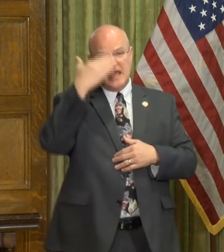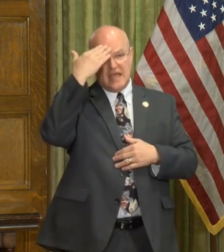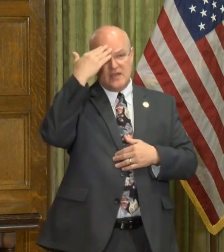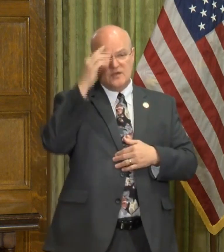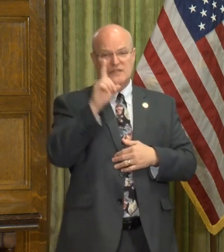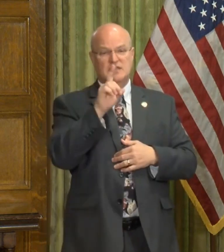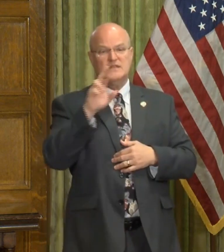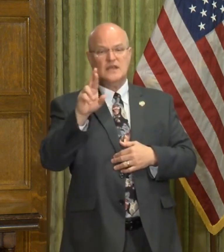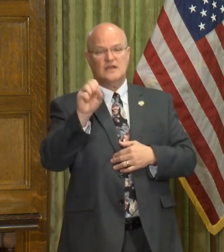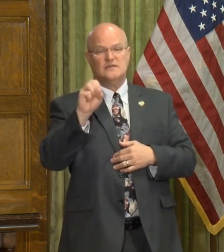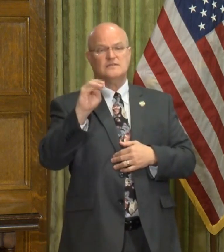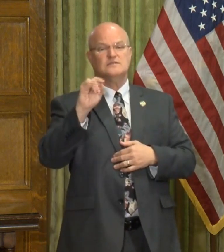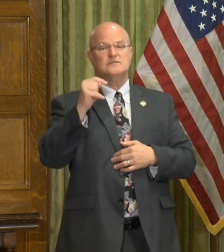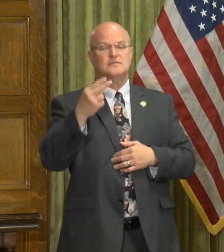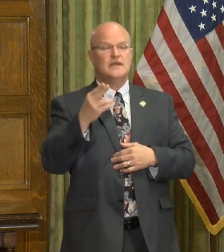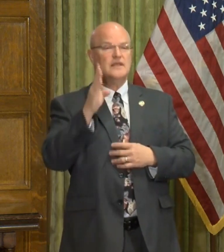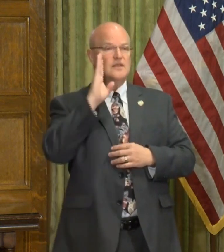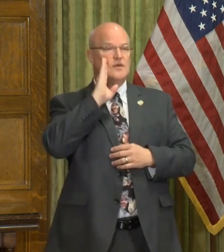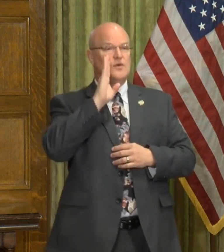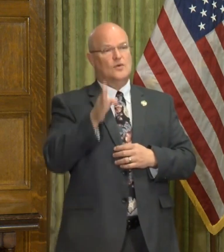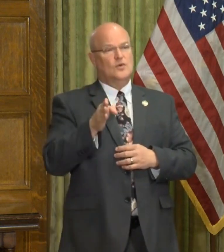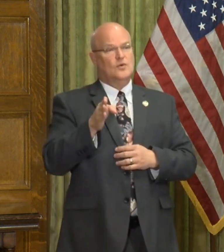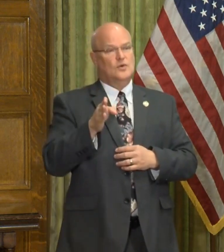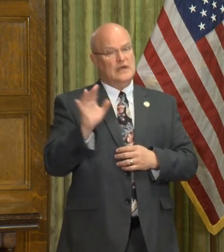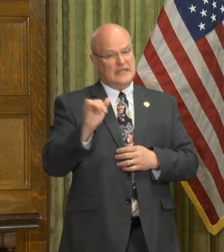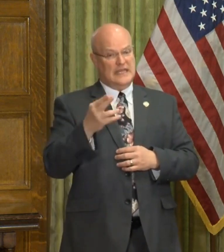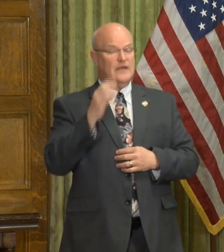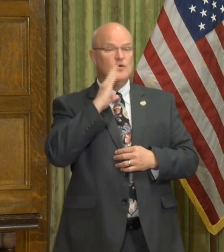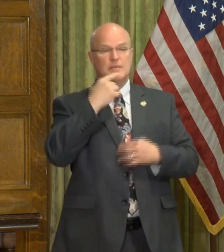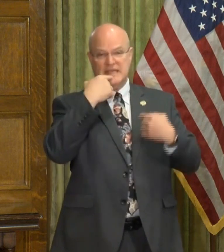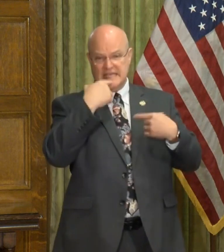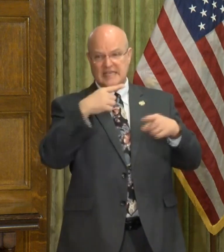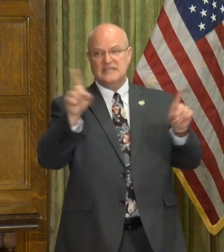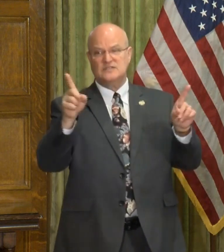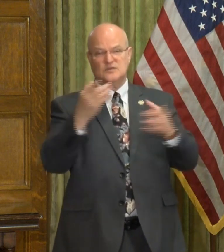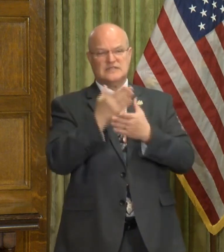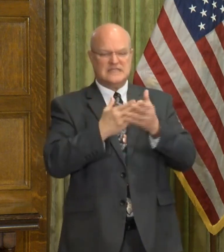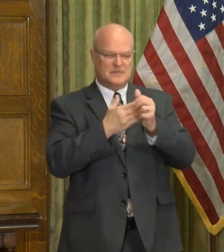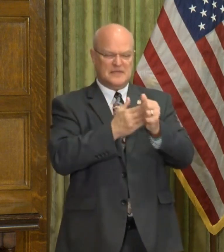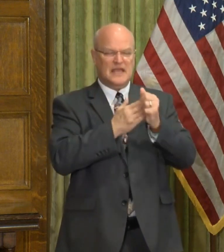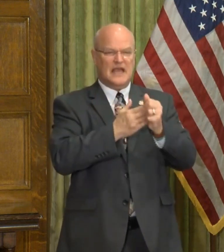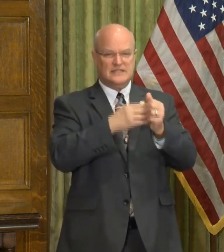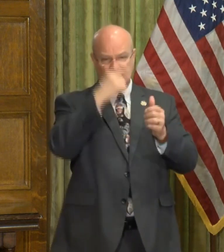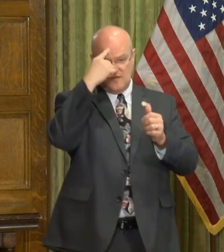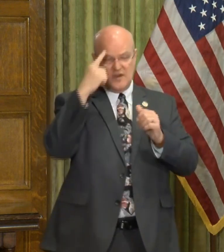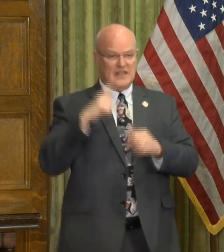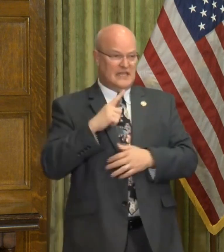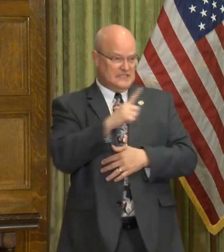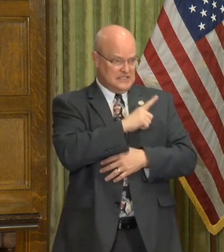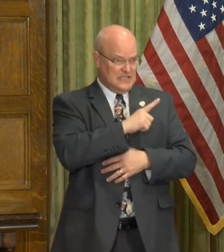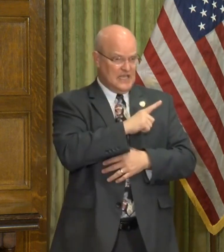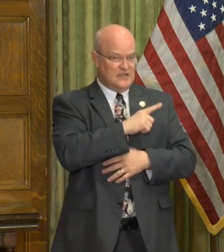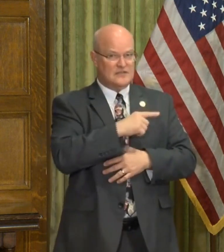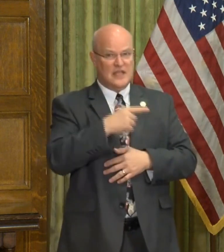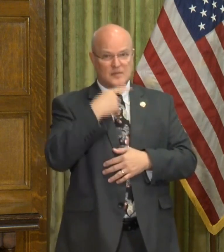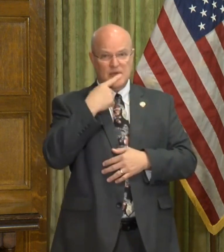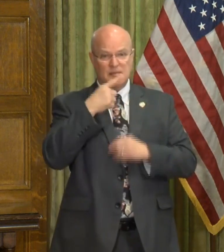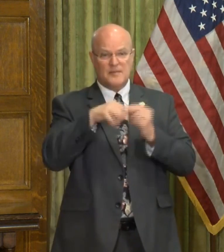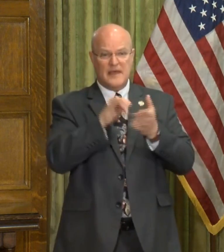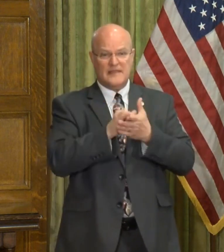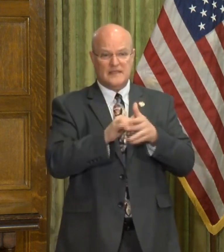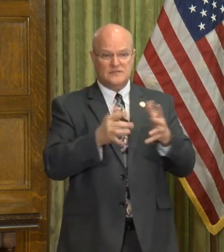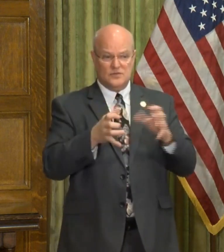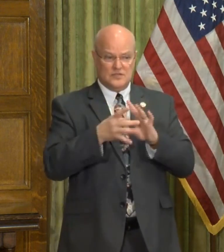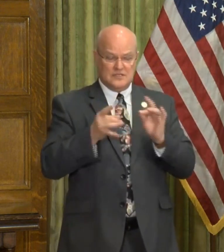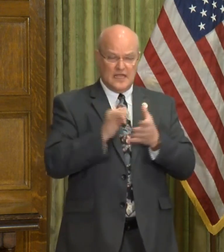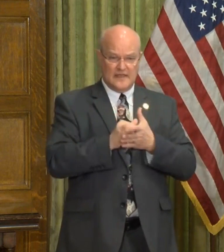I know that Dr. Smith will, like he's going to be issuing some guidance to the legislators and the public